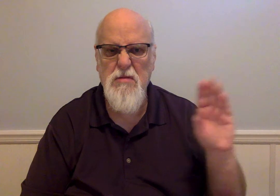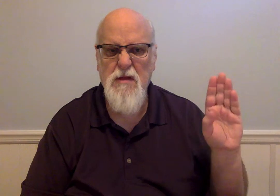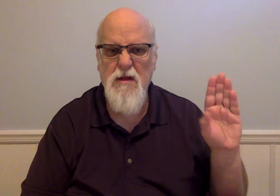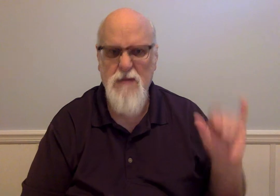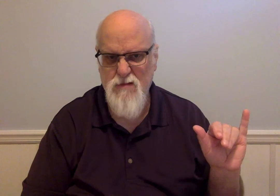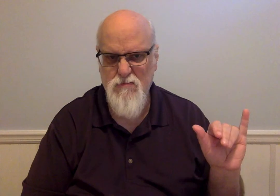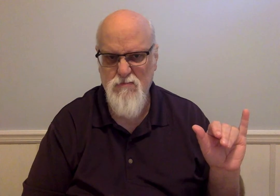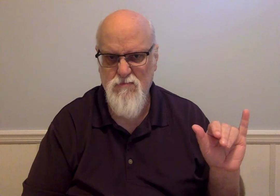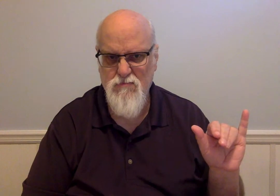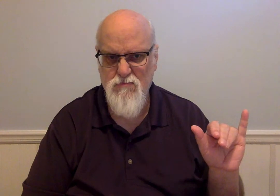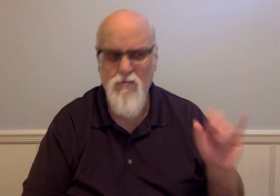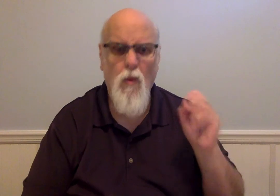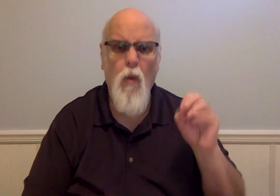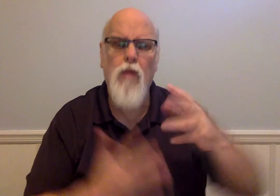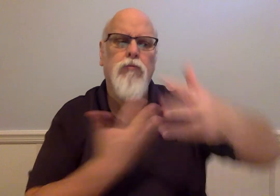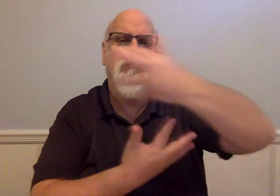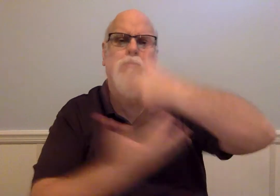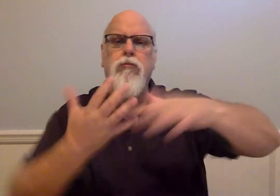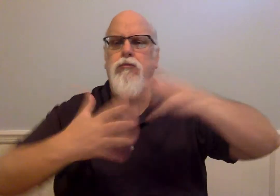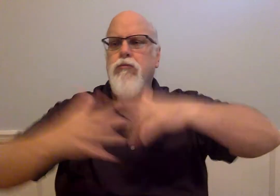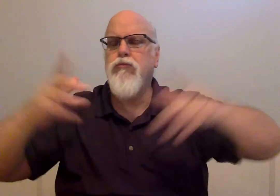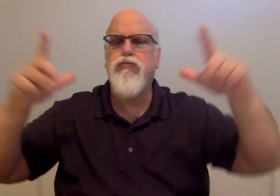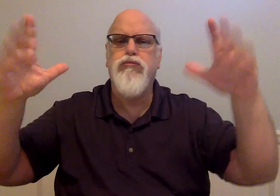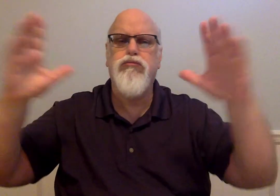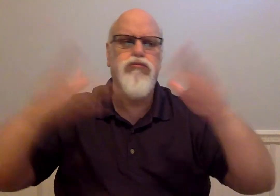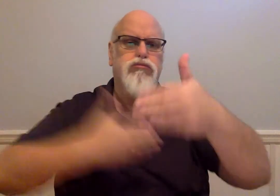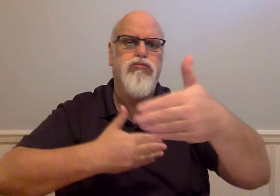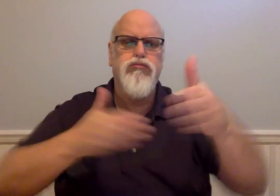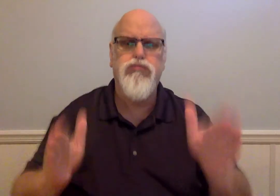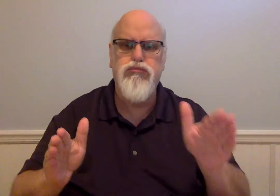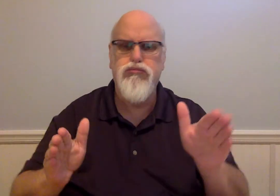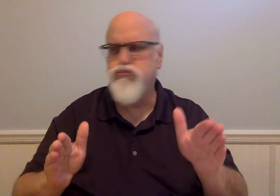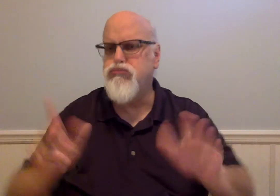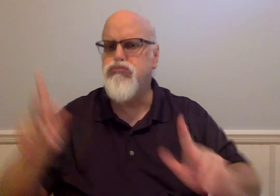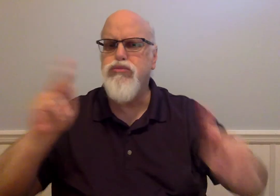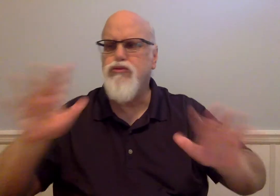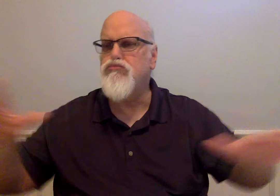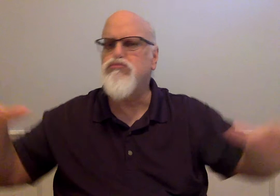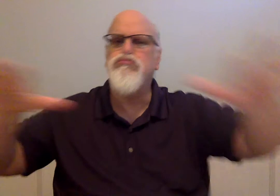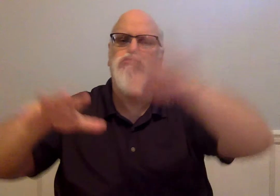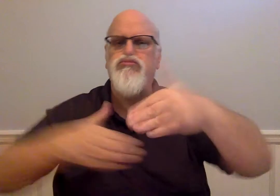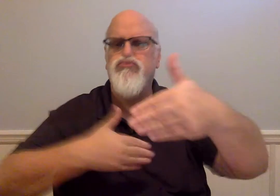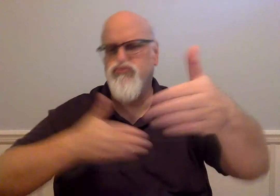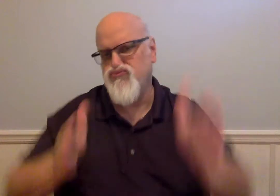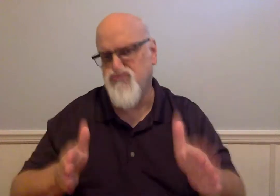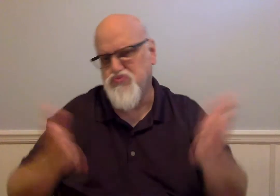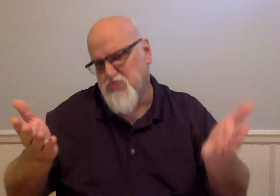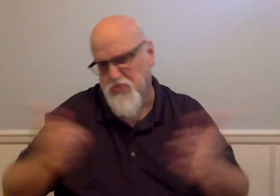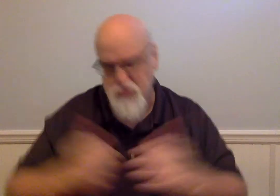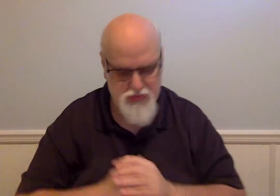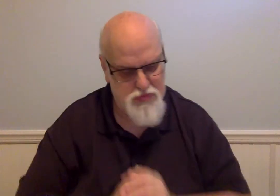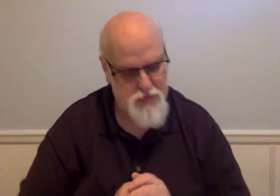And if you were in the lobby, you would just fingerspell lobby, or a lot of times people say like social room, people gather. So